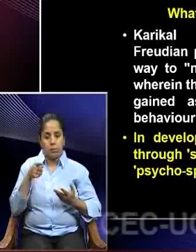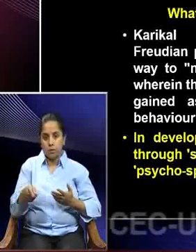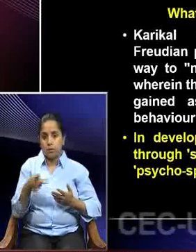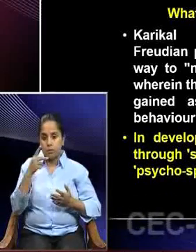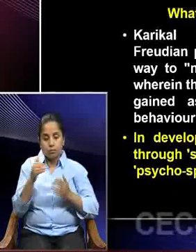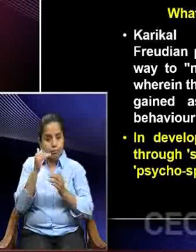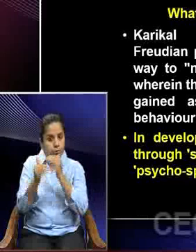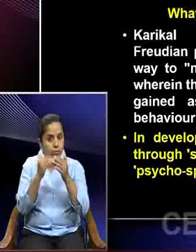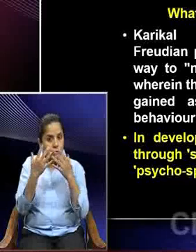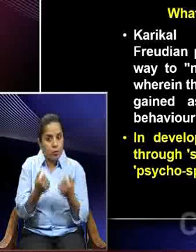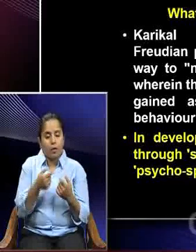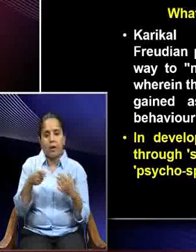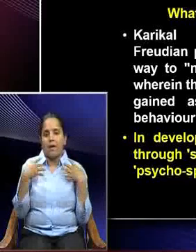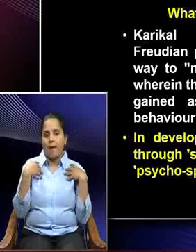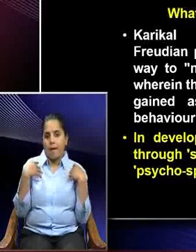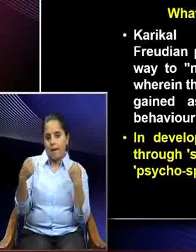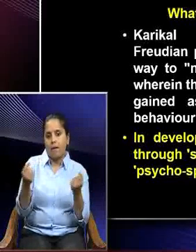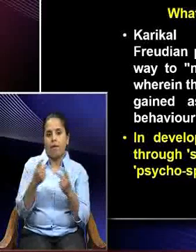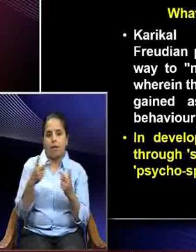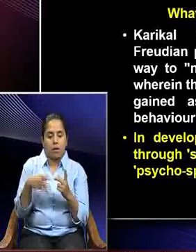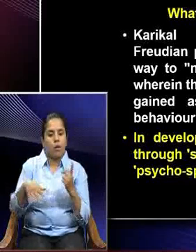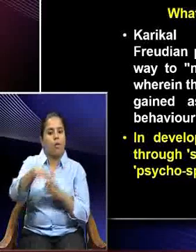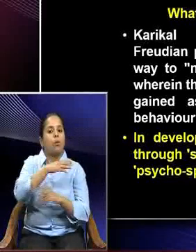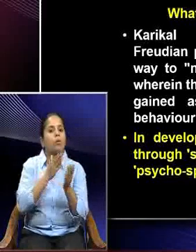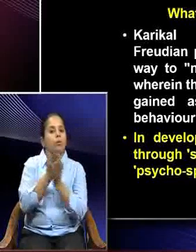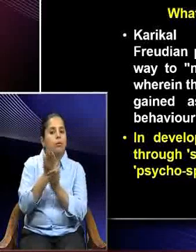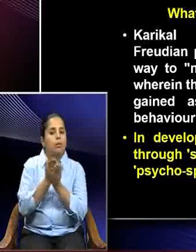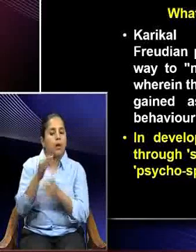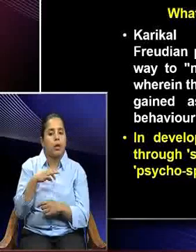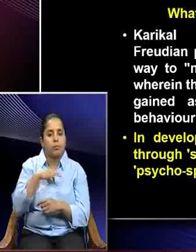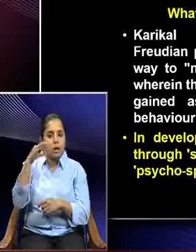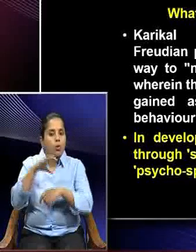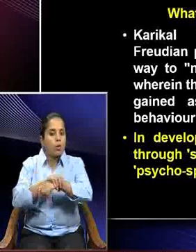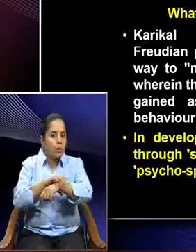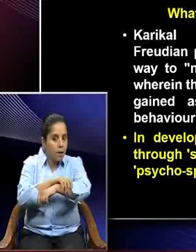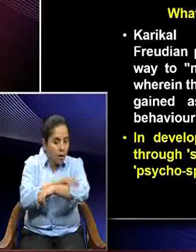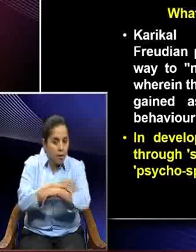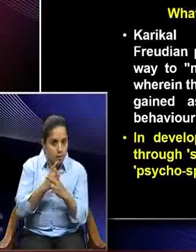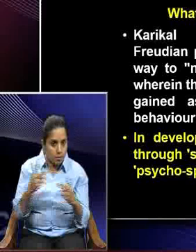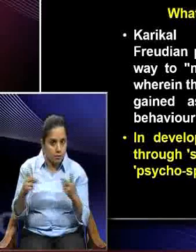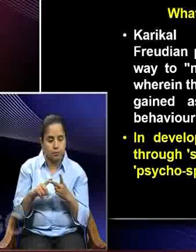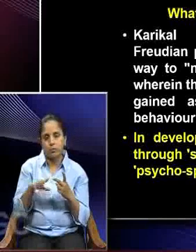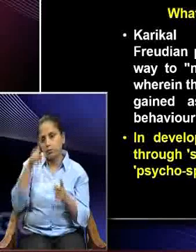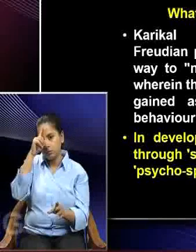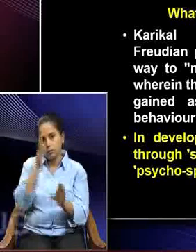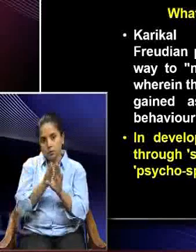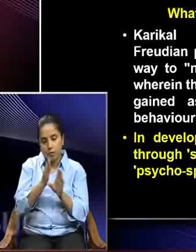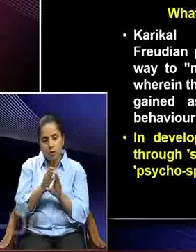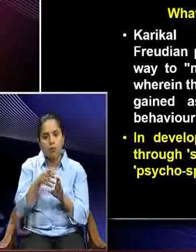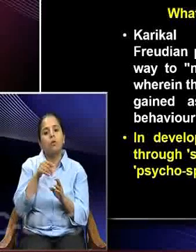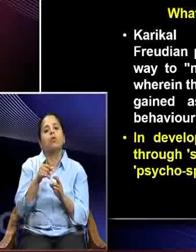developing healing mechanisms nowadays via spiritual therapy as well as psycho-spiritual